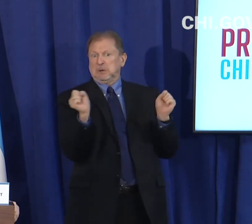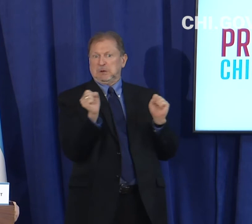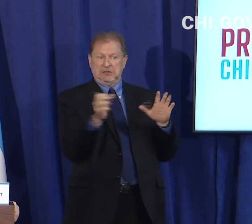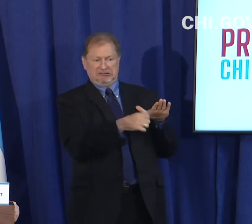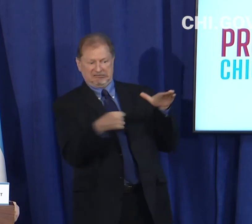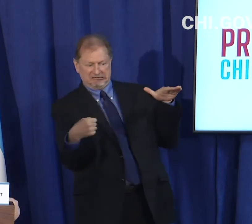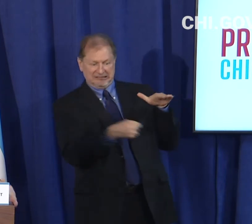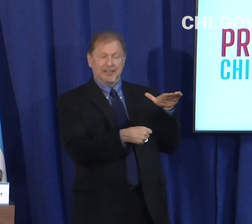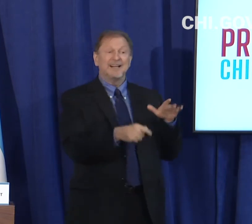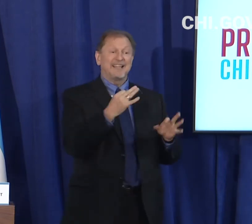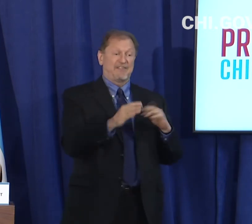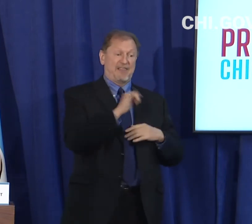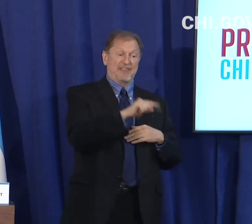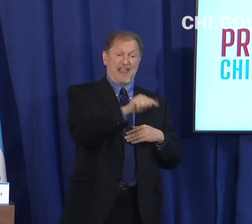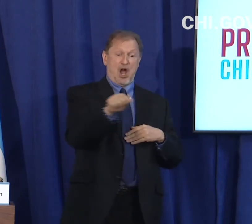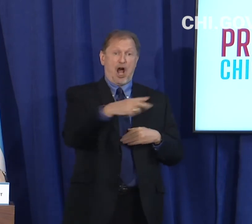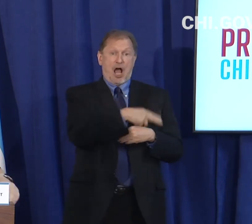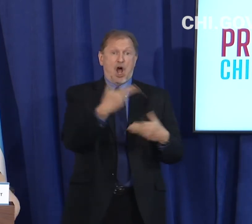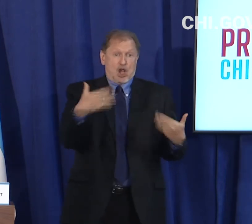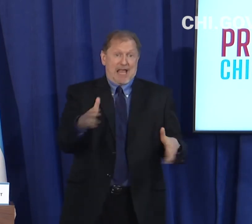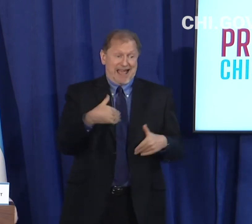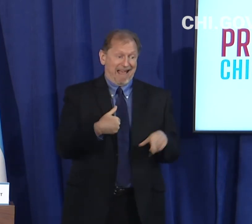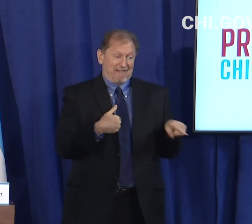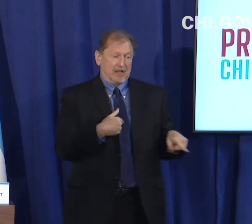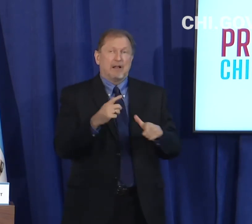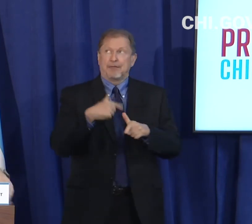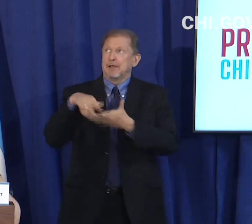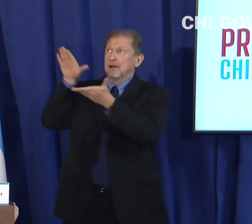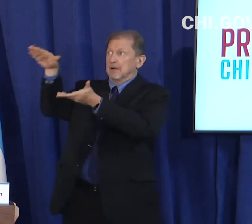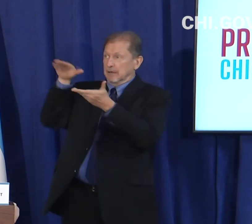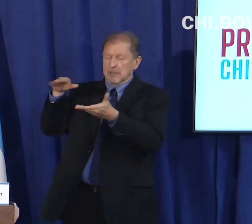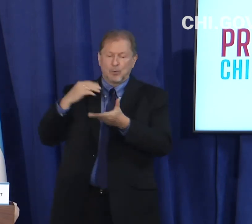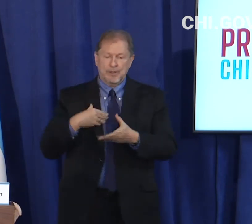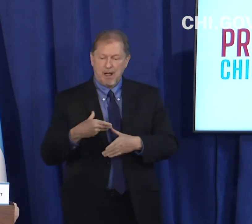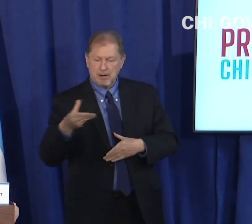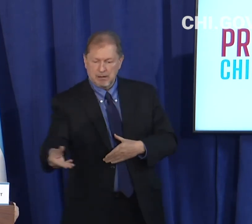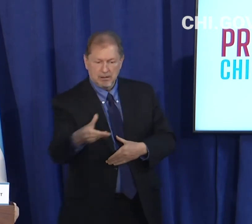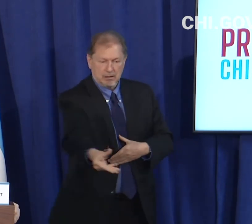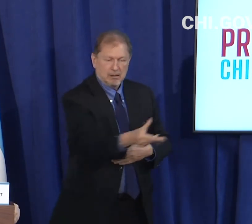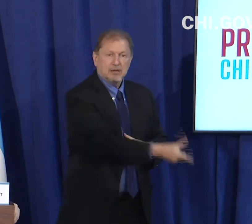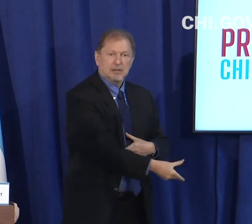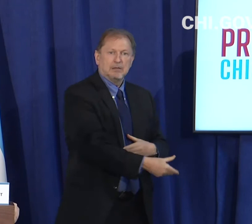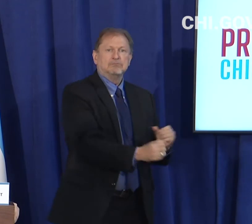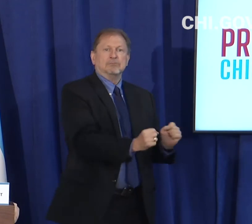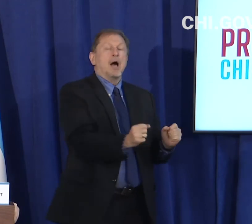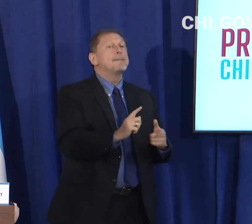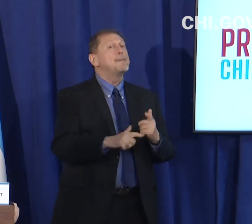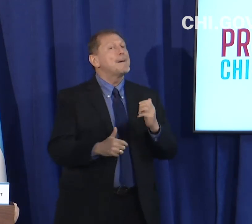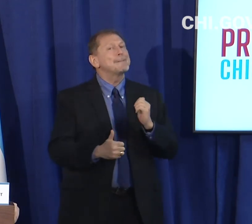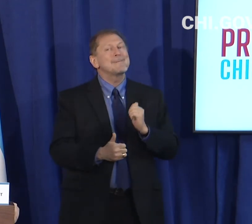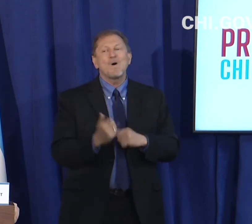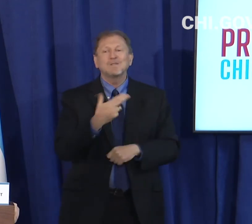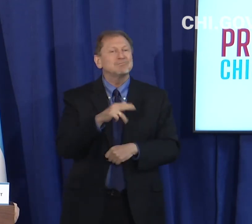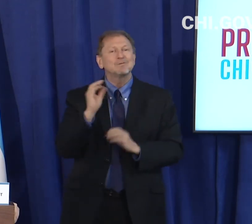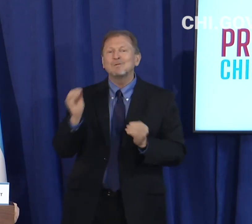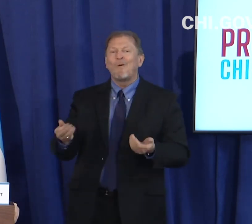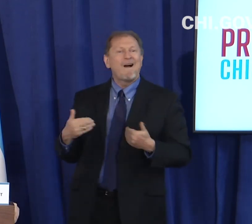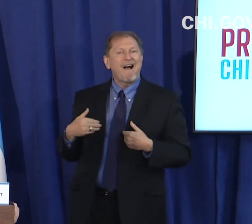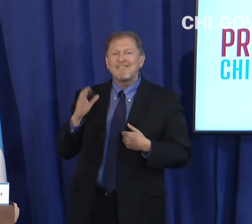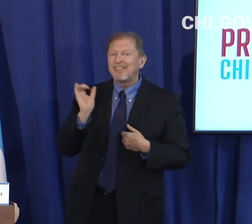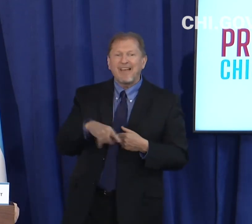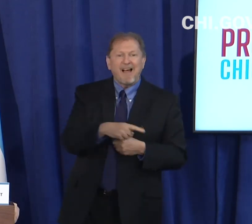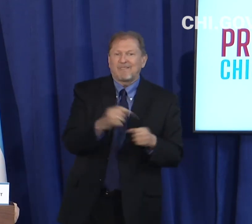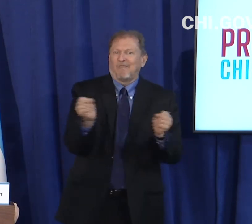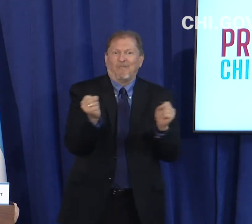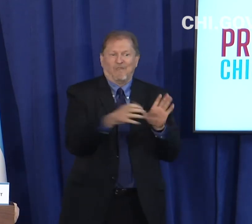has that ultra-cold capacity, they can receive that shipment more directly, but most of our hospitals don't have ultra-cold capacity, and we